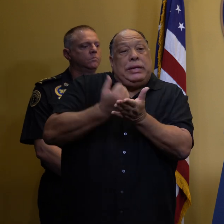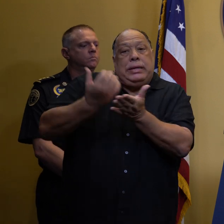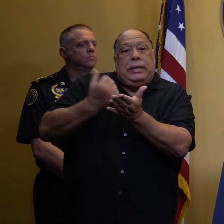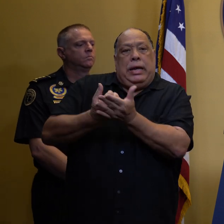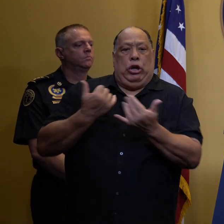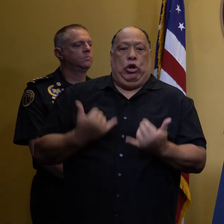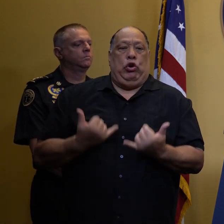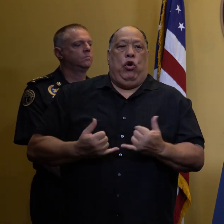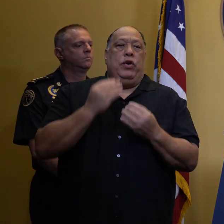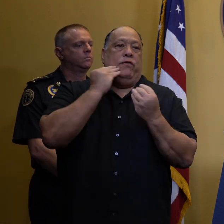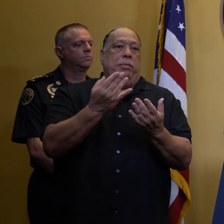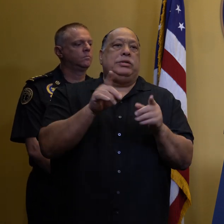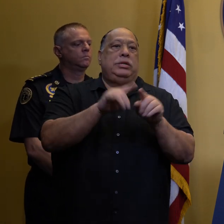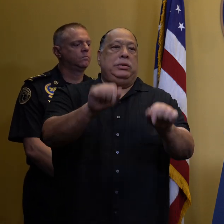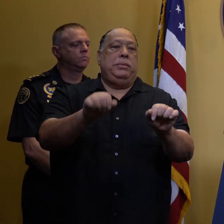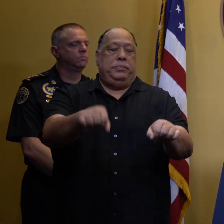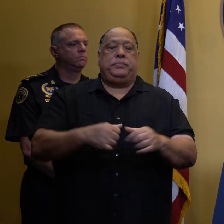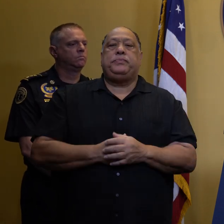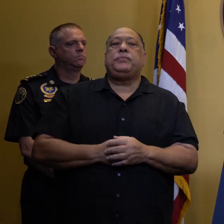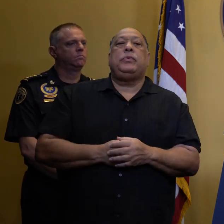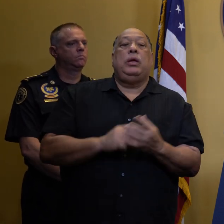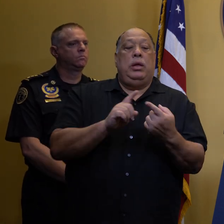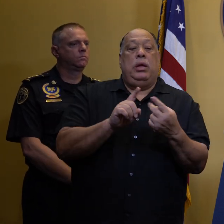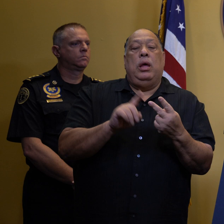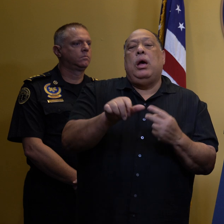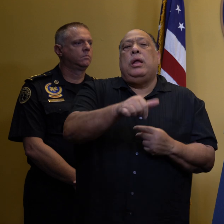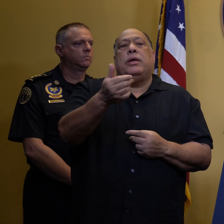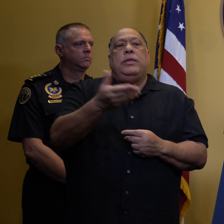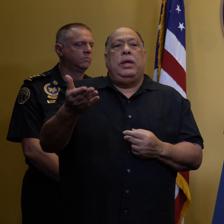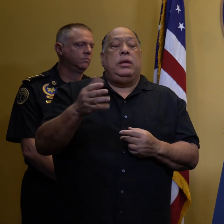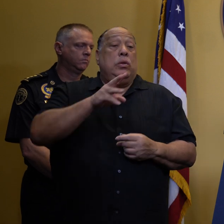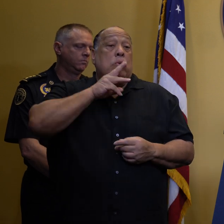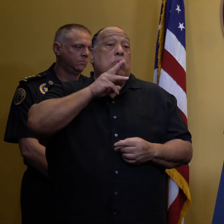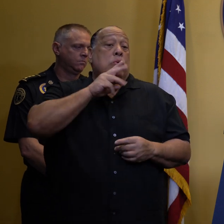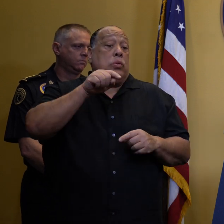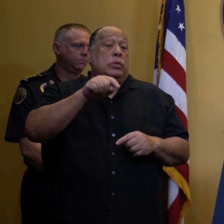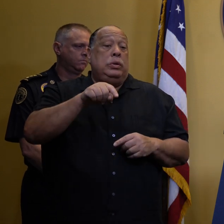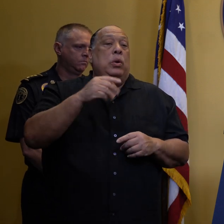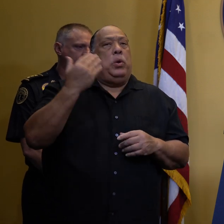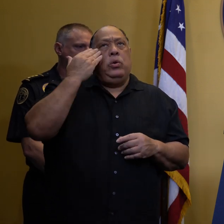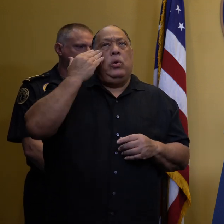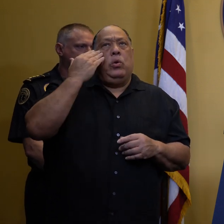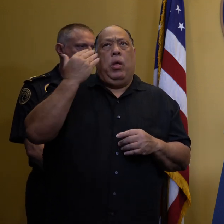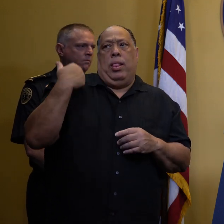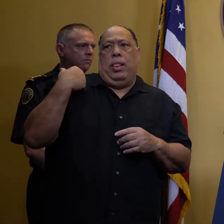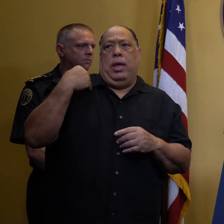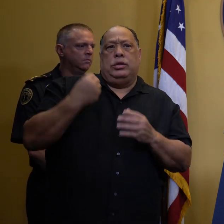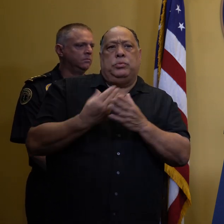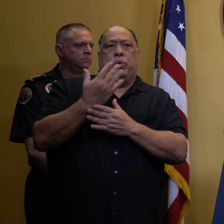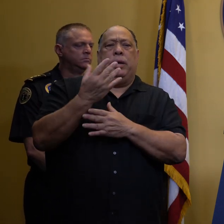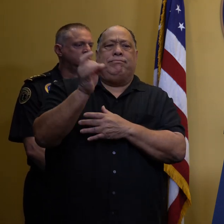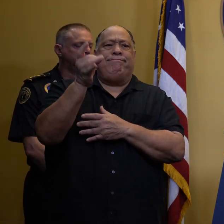most current information that they can. One of the other things, we wanted to add the aquatics. As we know, last spring, we had a tragedy